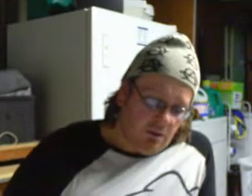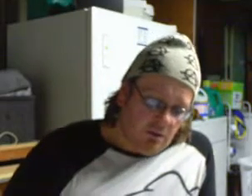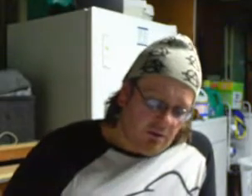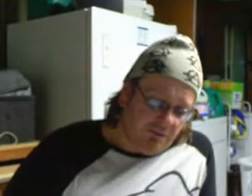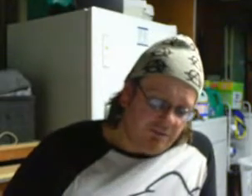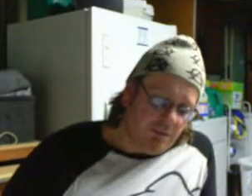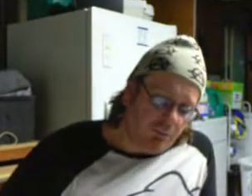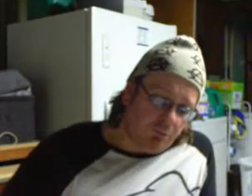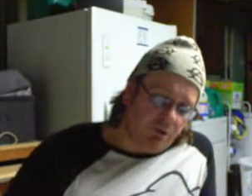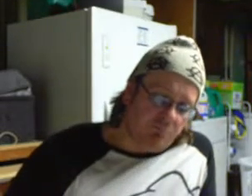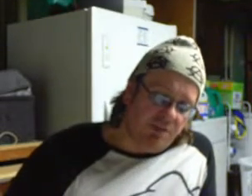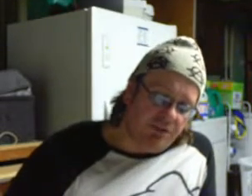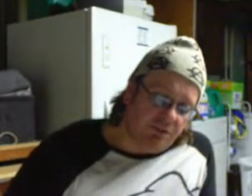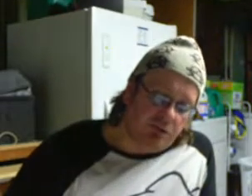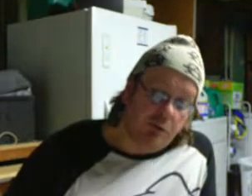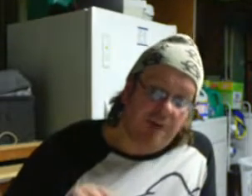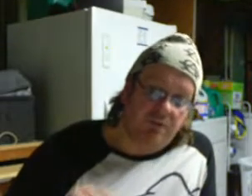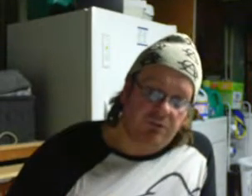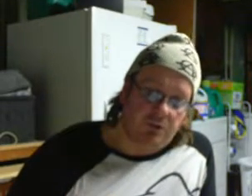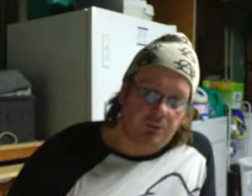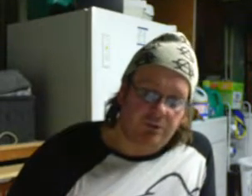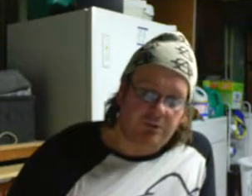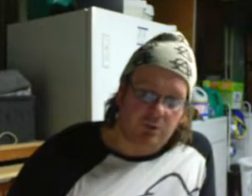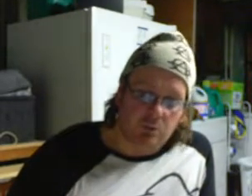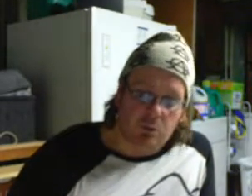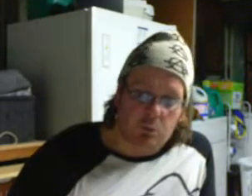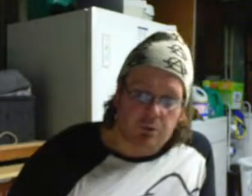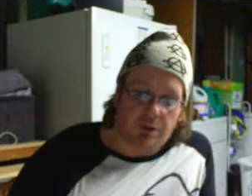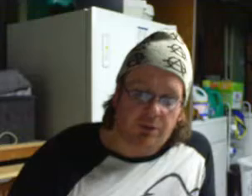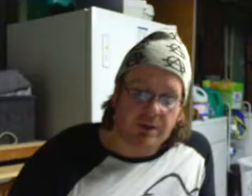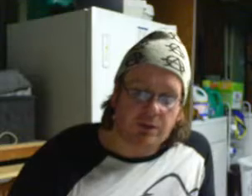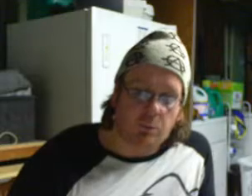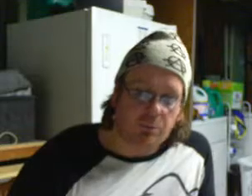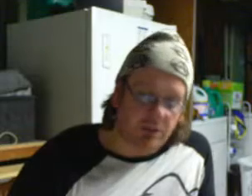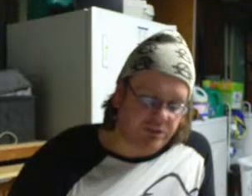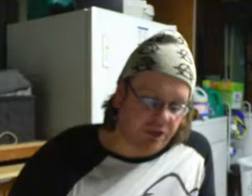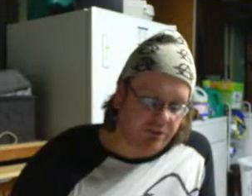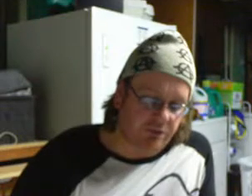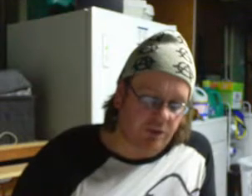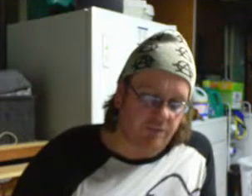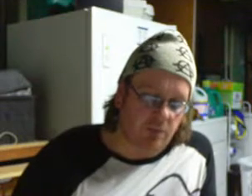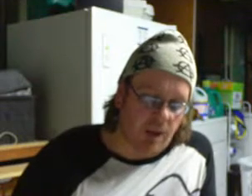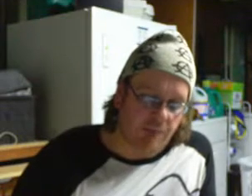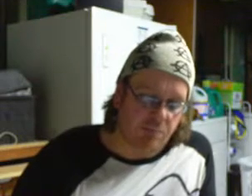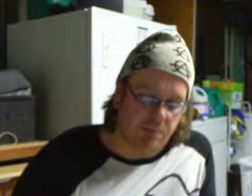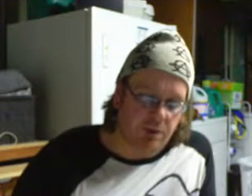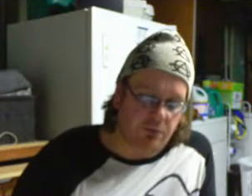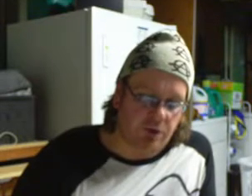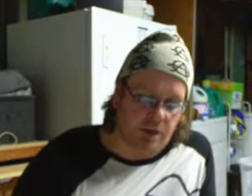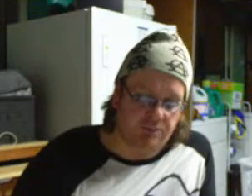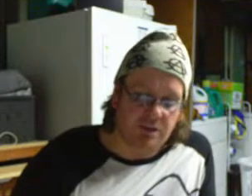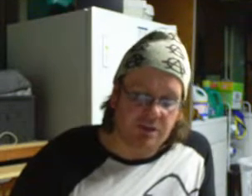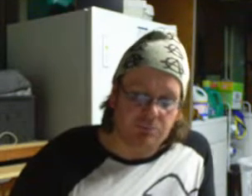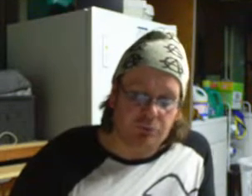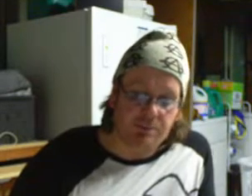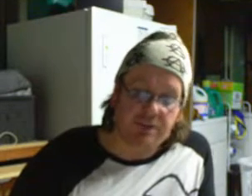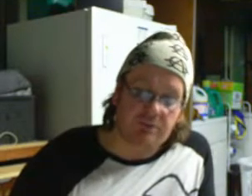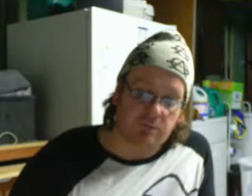25. It says, through your minions you have insulted the Lord, thinking with my chariots I have climbed the mountaintops, the utmost peaks of